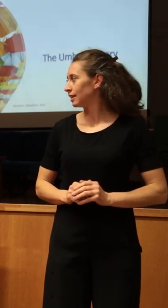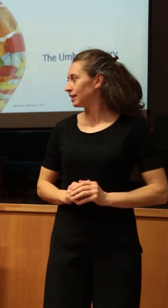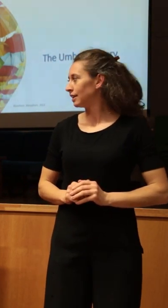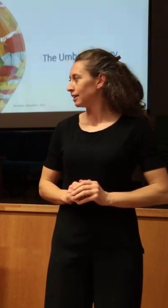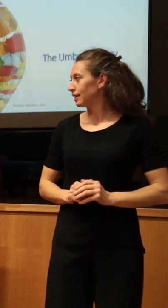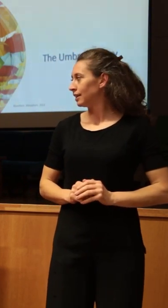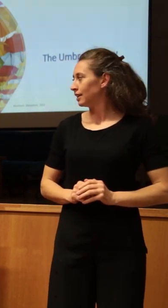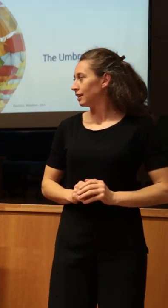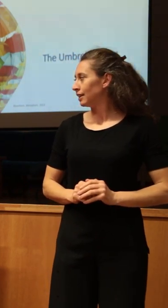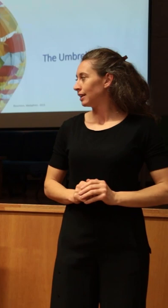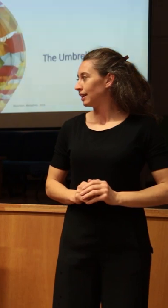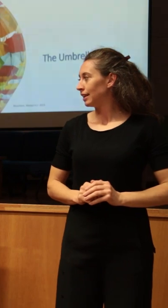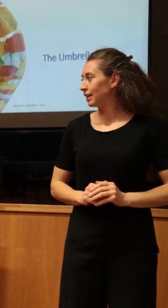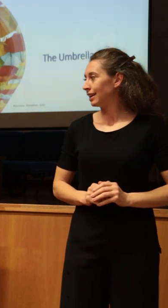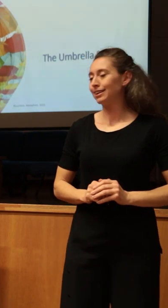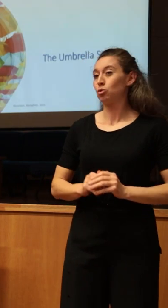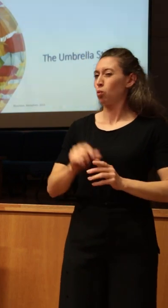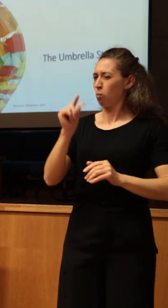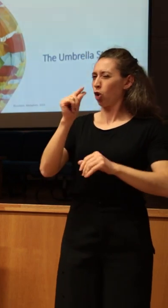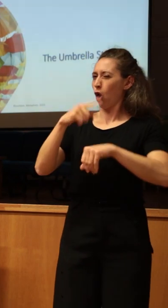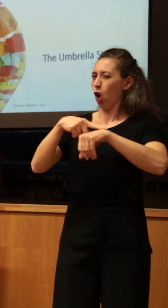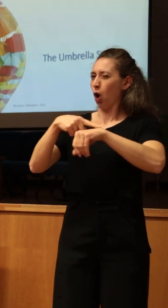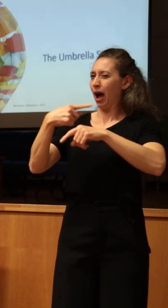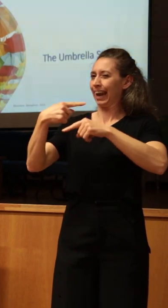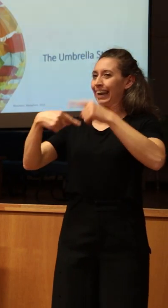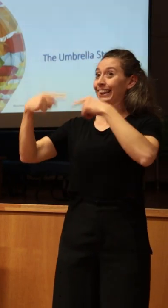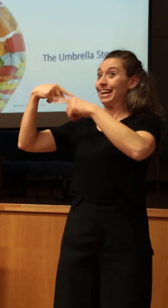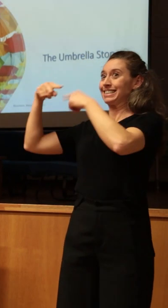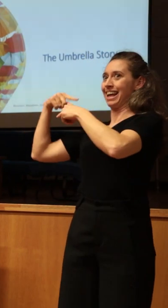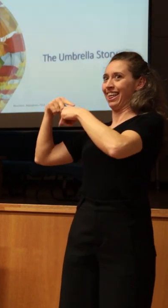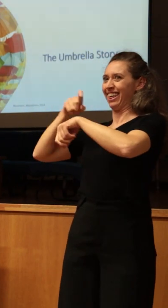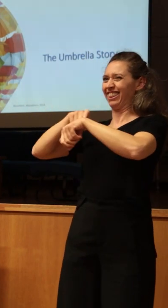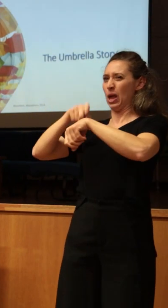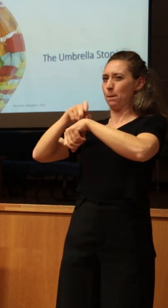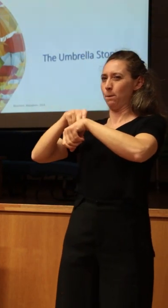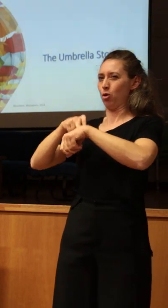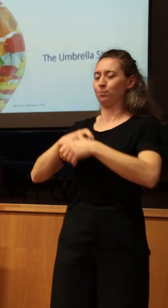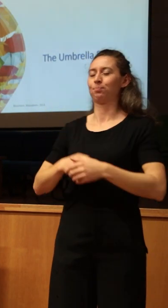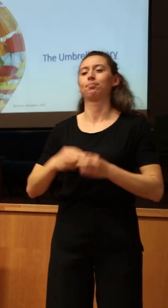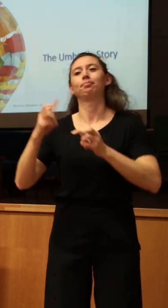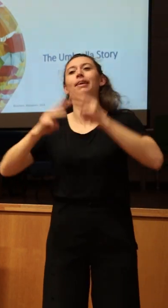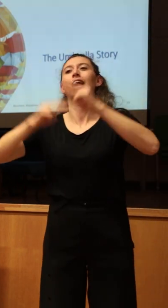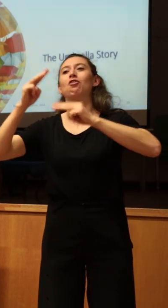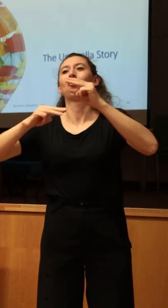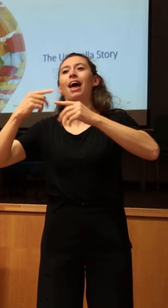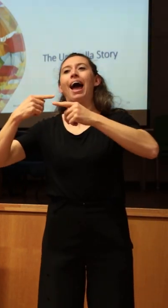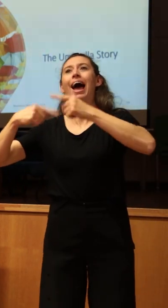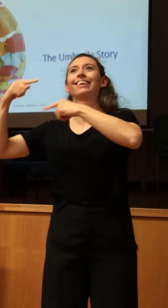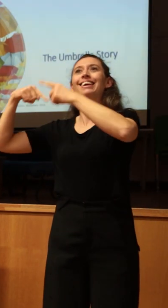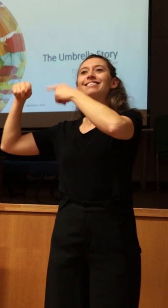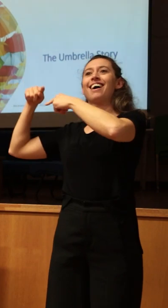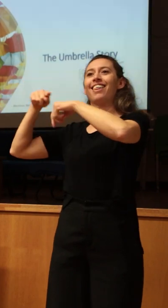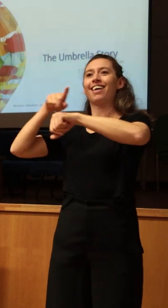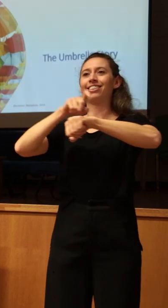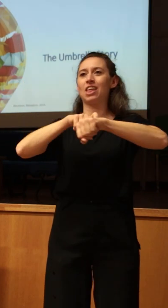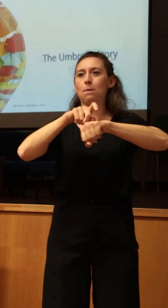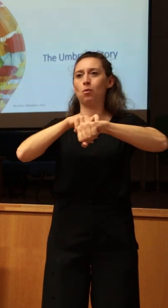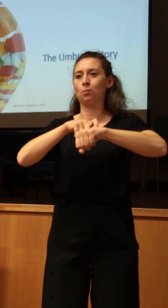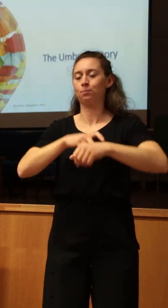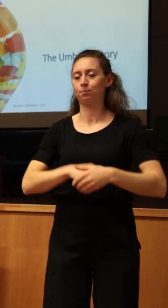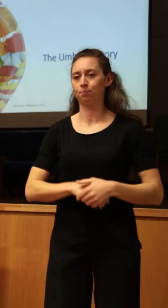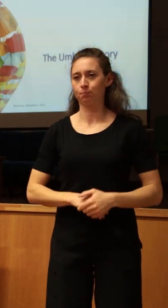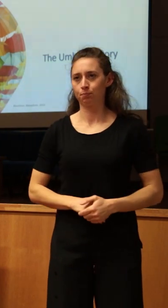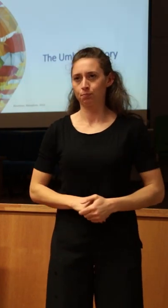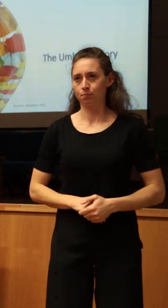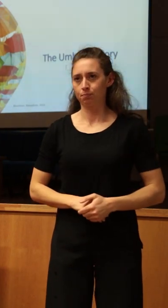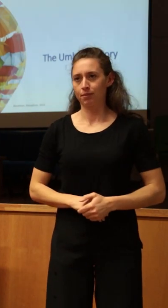En realidad, estoy diciendo que estoy retrasada o estoy detrás del tiempo, como se dice en inglés, que es otra metáfora. Yeah. I was trying not to fall too much